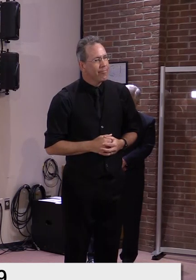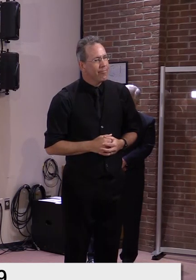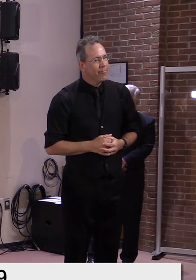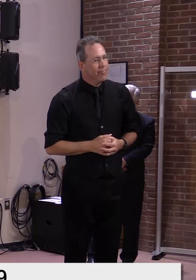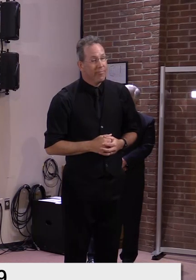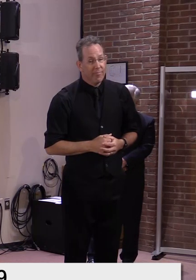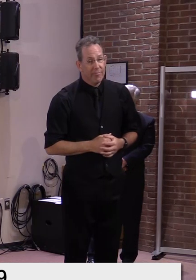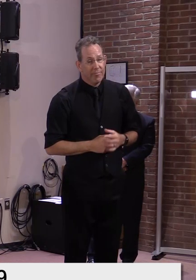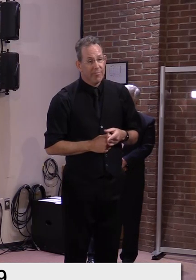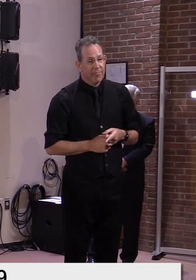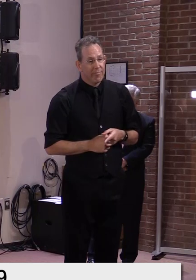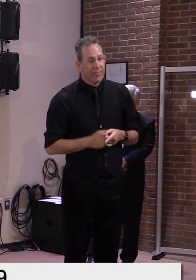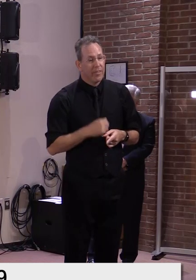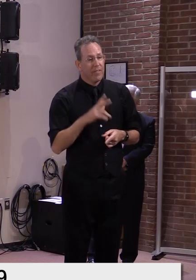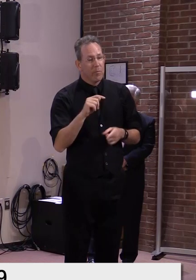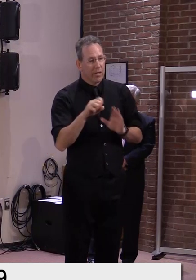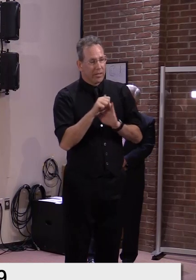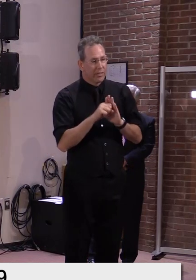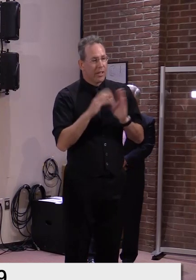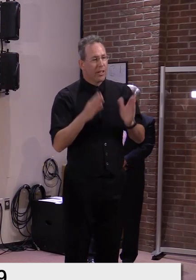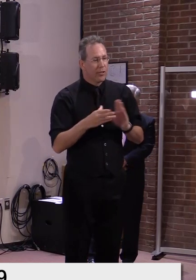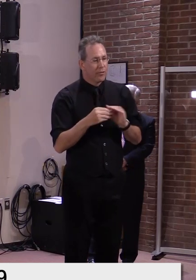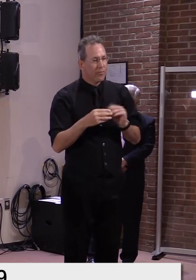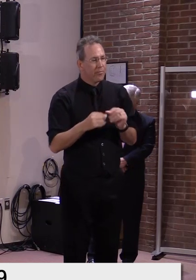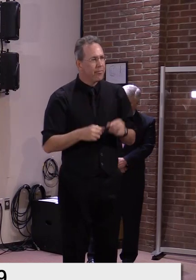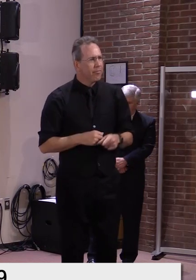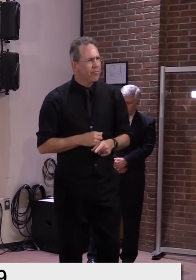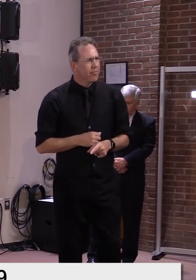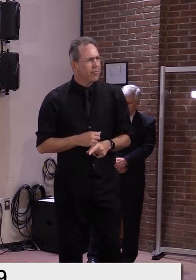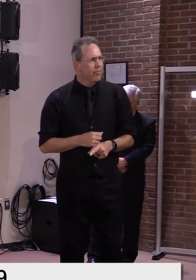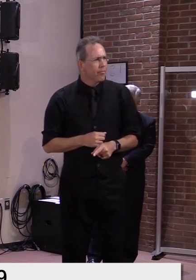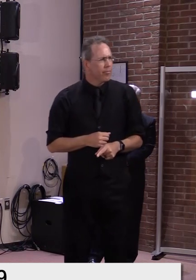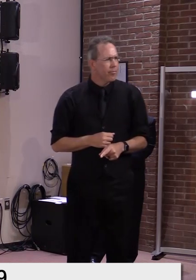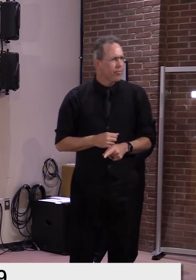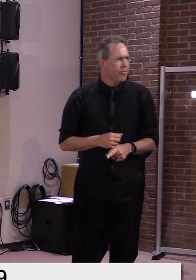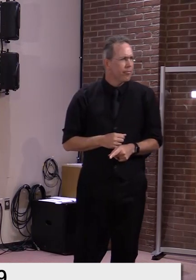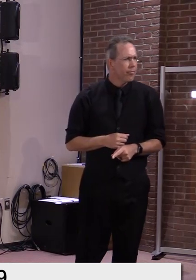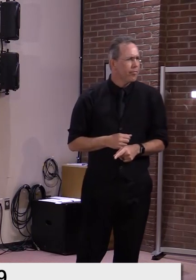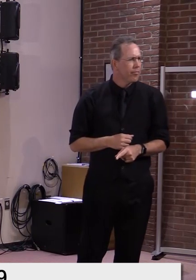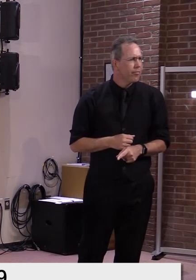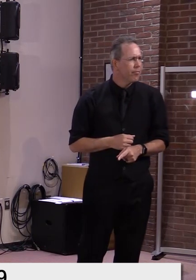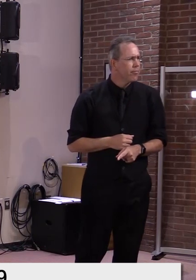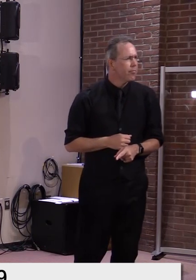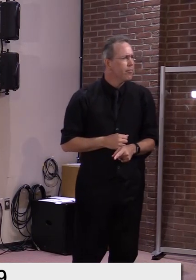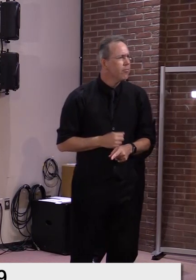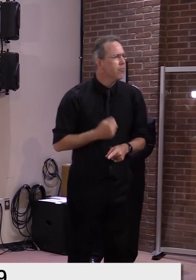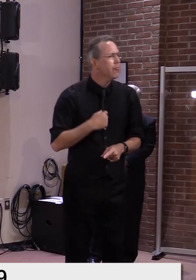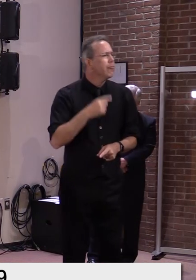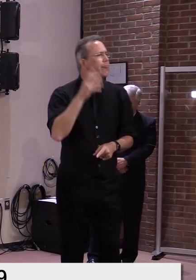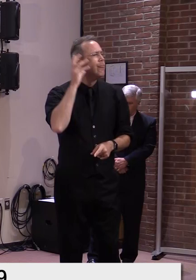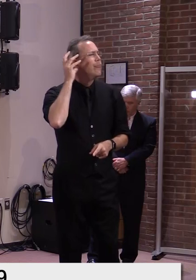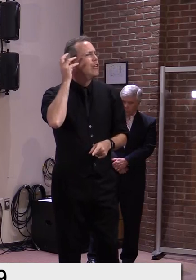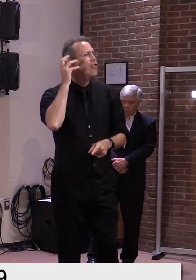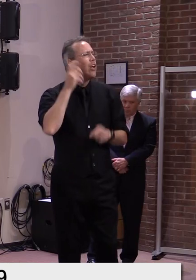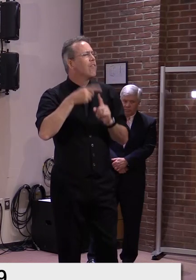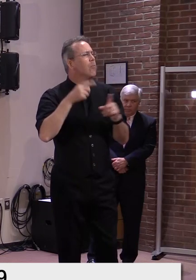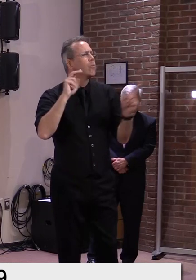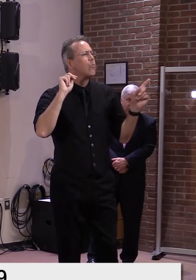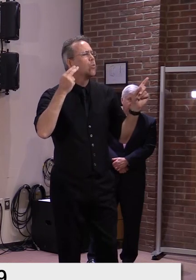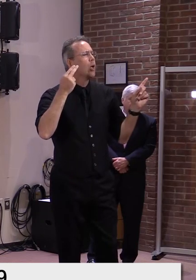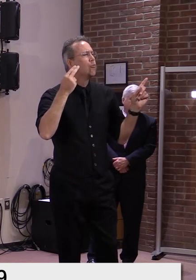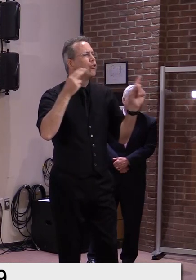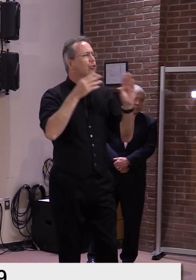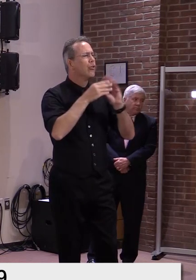Governor, New Hampshire Public Radio says the Diebold vote tabulator machines in Windham, New Hampshire, operated by